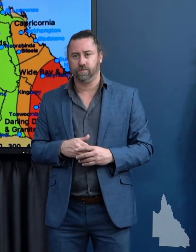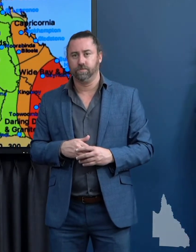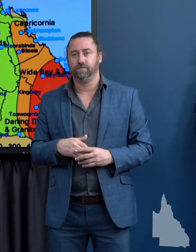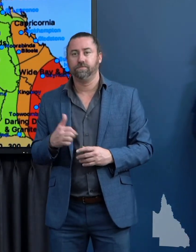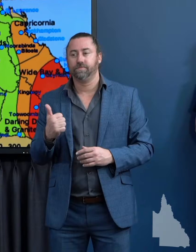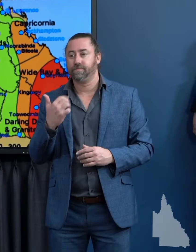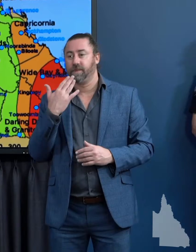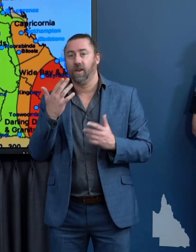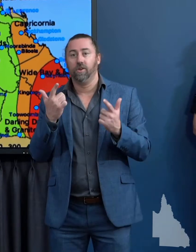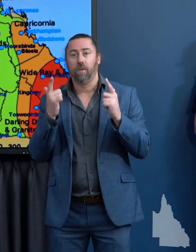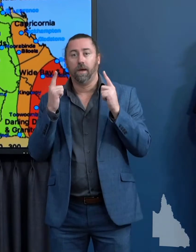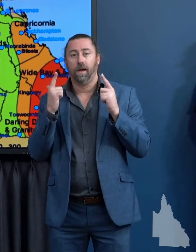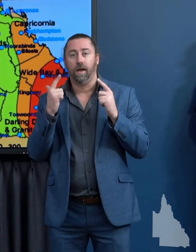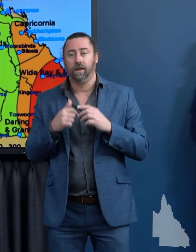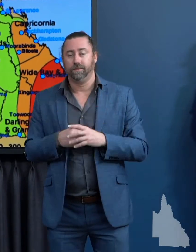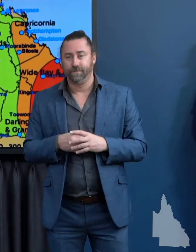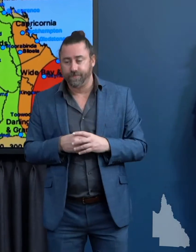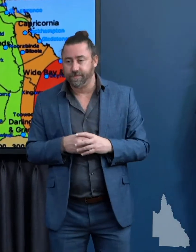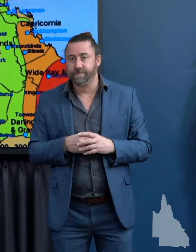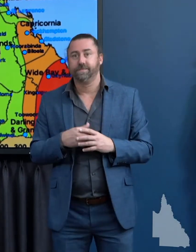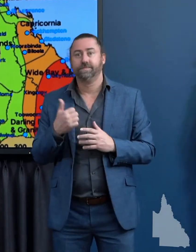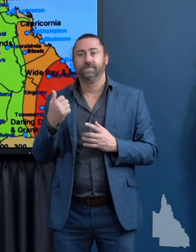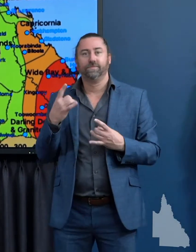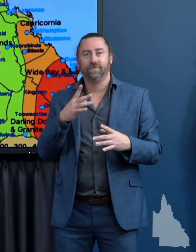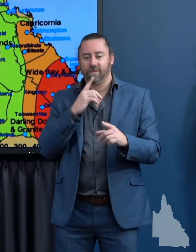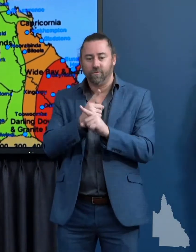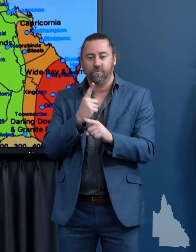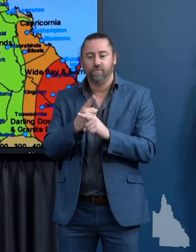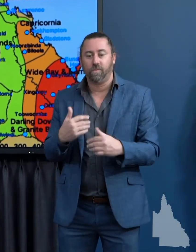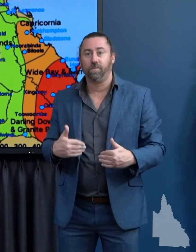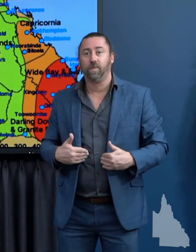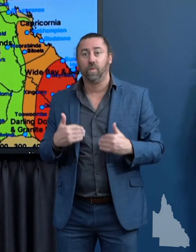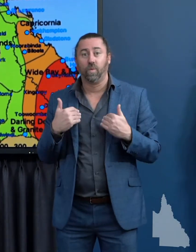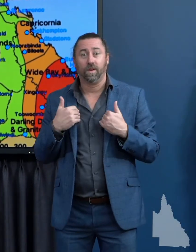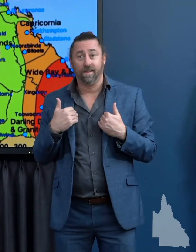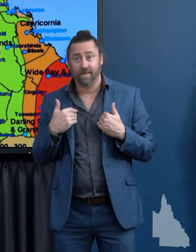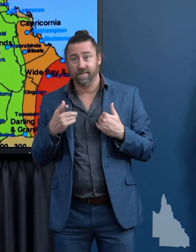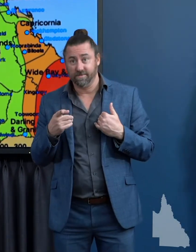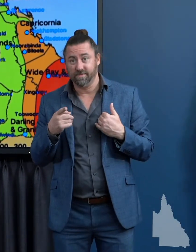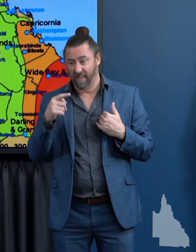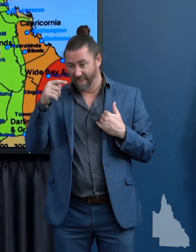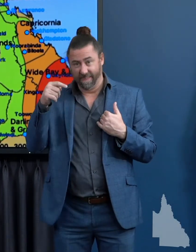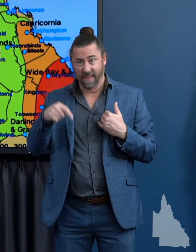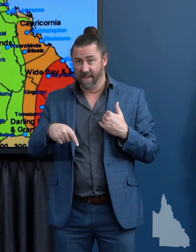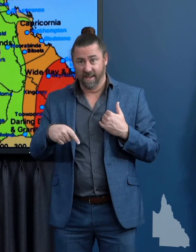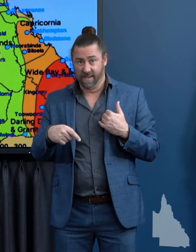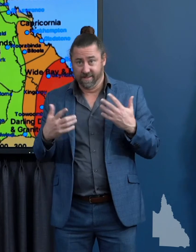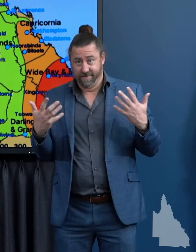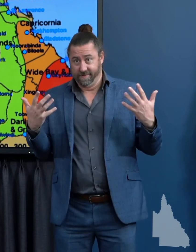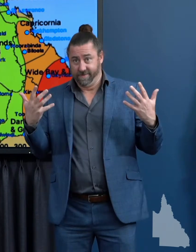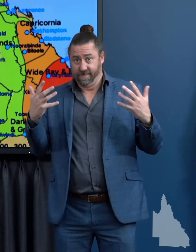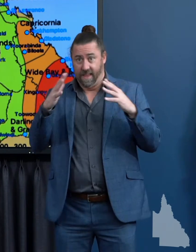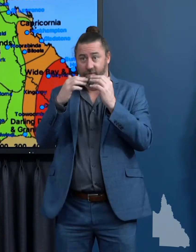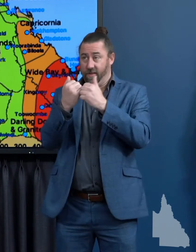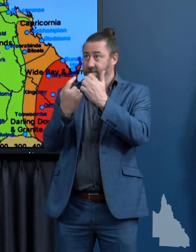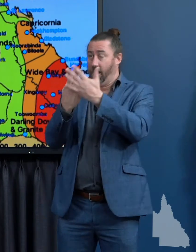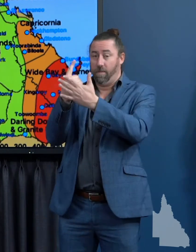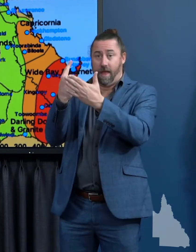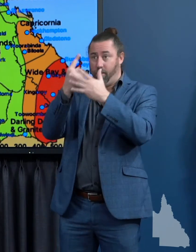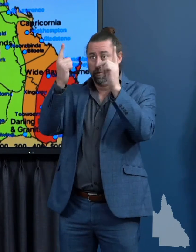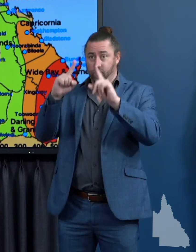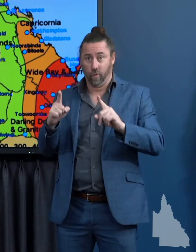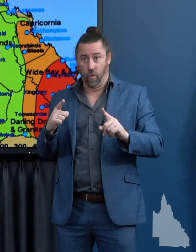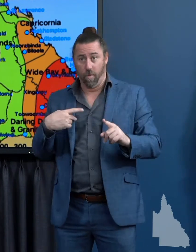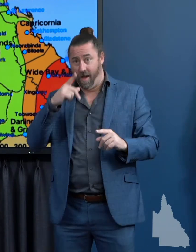Thank you, Premier. Good morning. As we've heard this morning, we are dealing with a very unstable situation and quite a dangerous